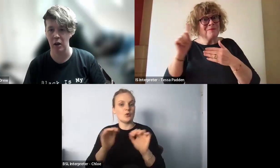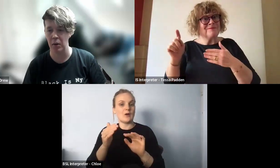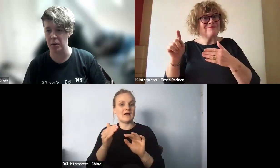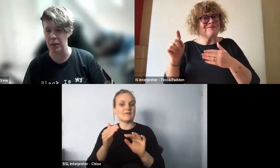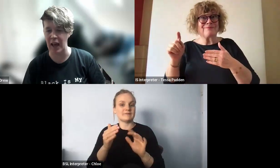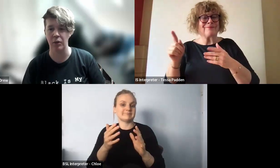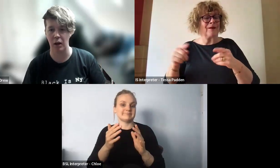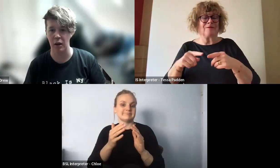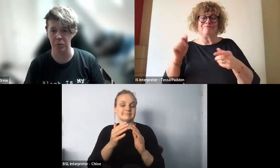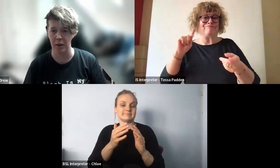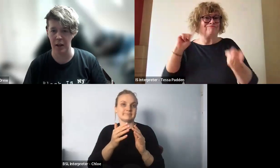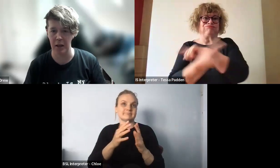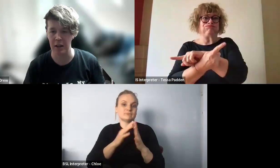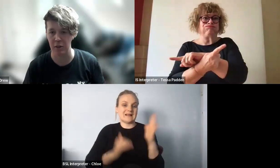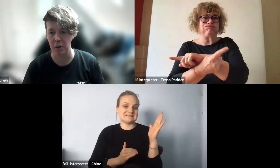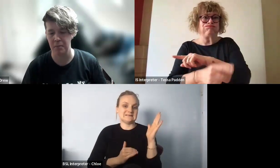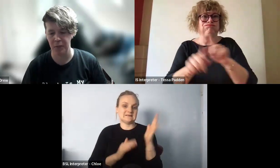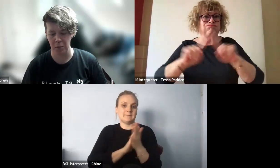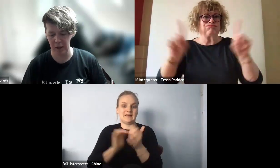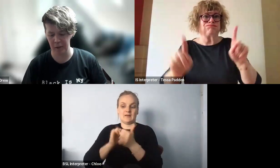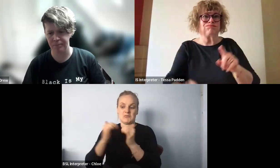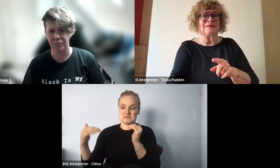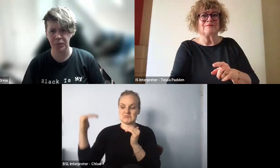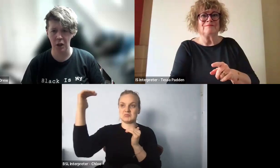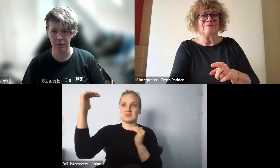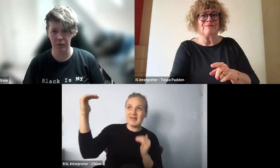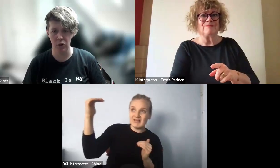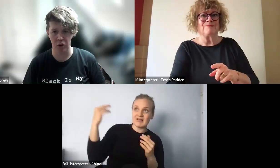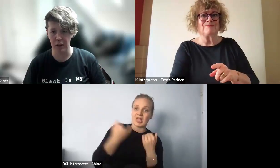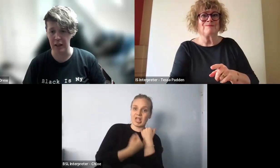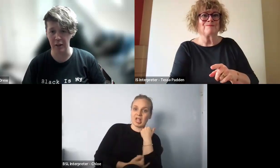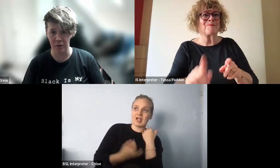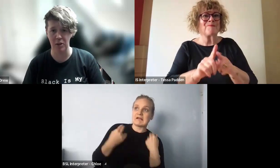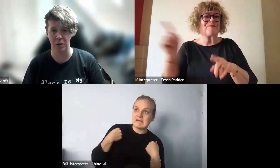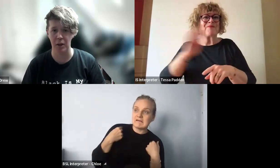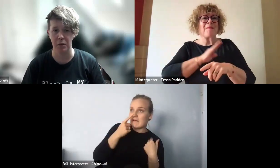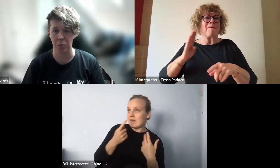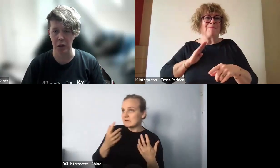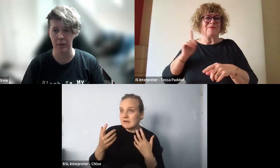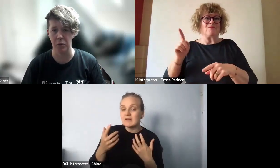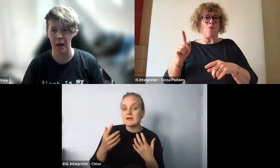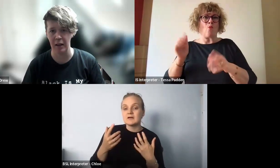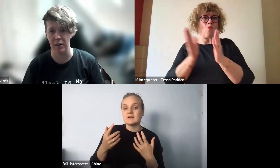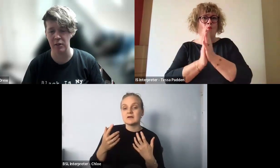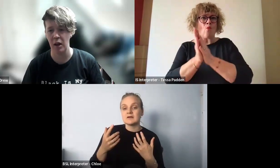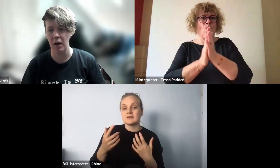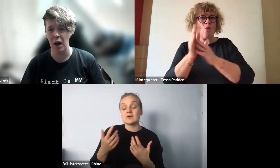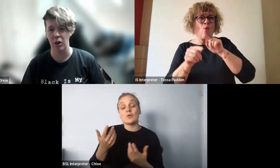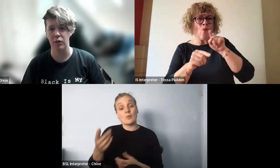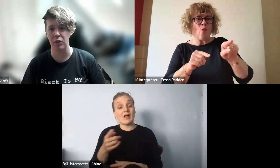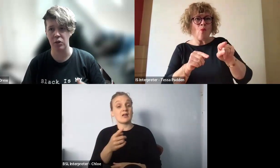it by being outclassed by their peers. Well, unfortunately, as is mentioned by some of the previous